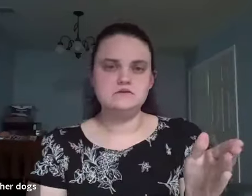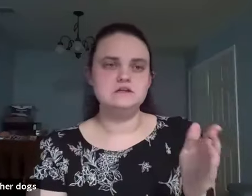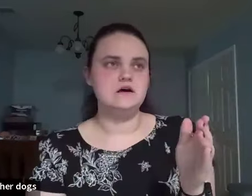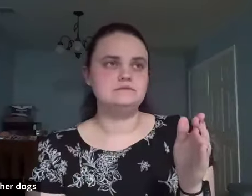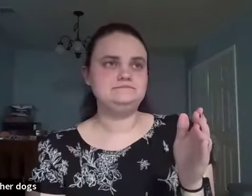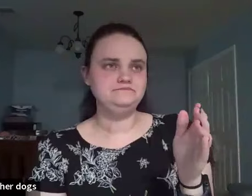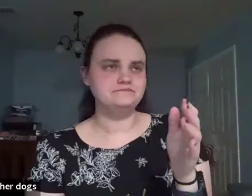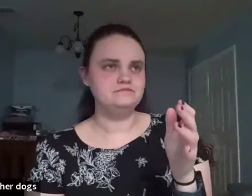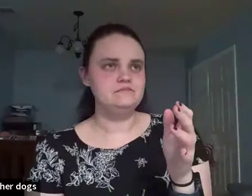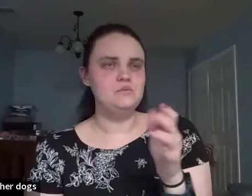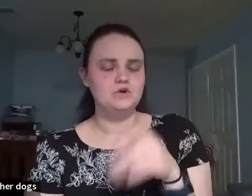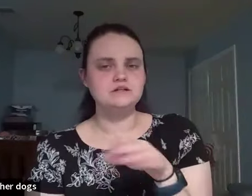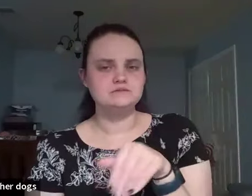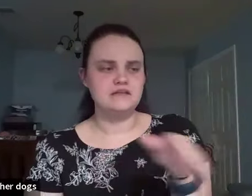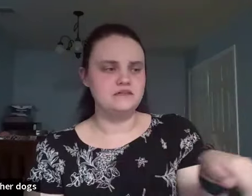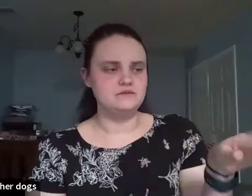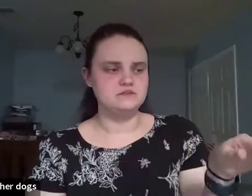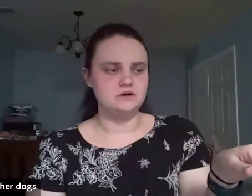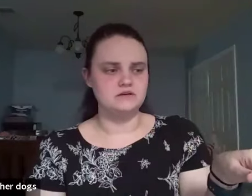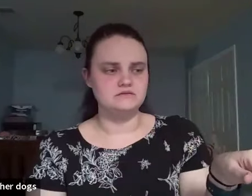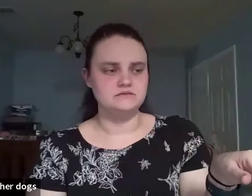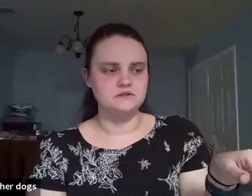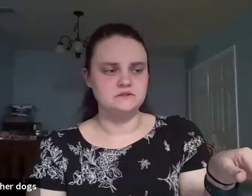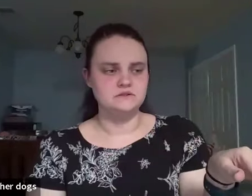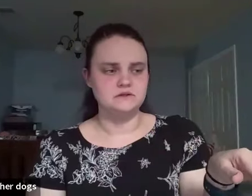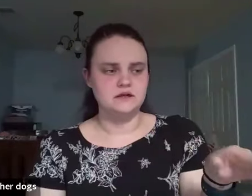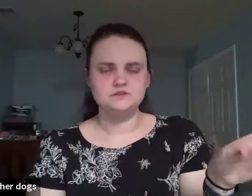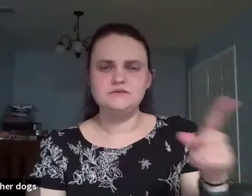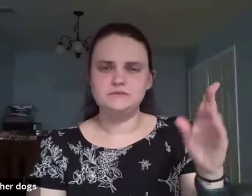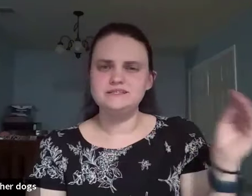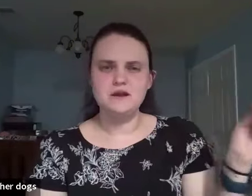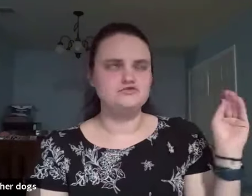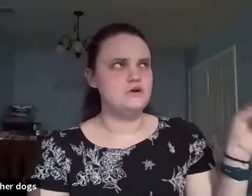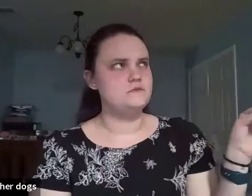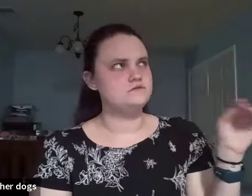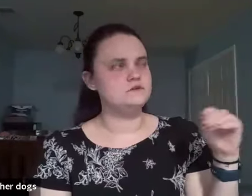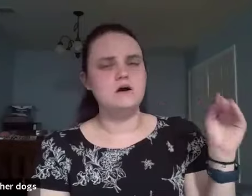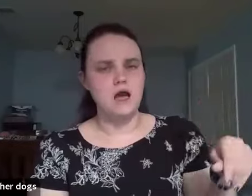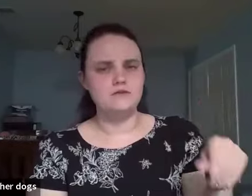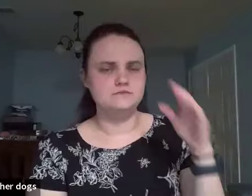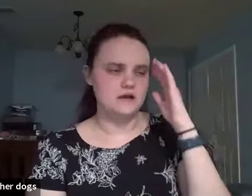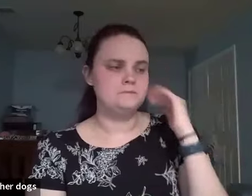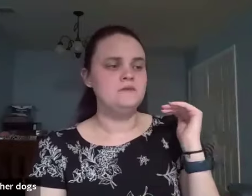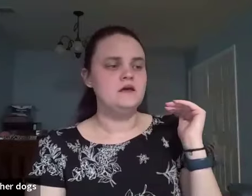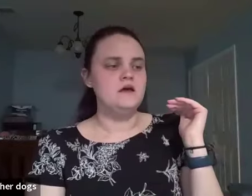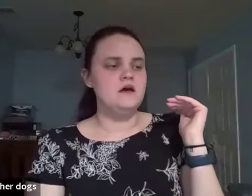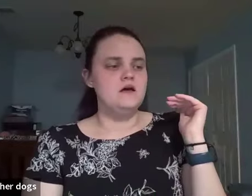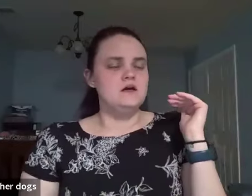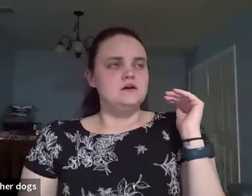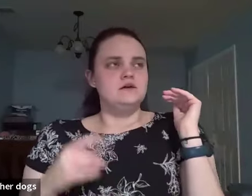those. I think that was a part of. Actually, we somehow have dropped those ones. I'll add those back.